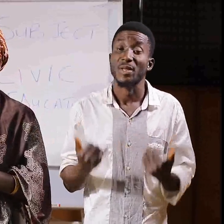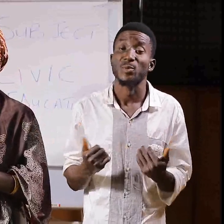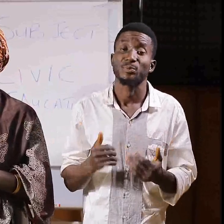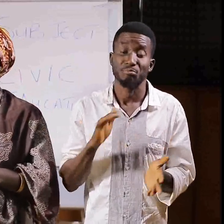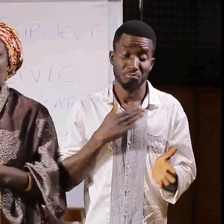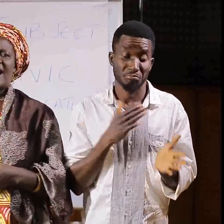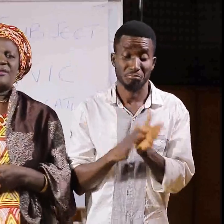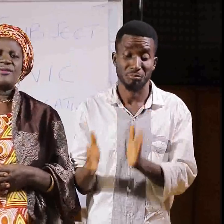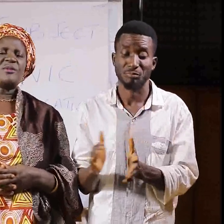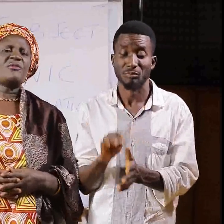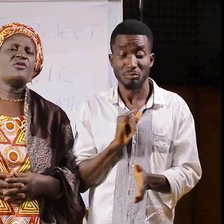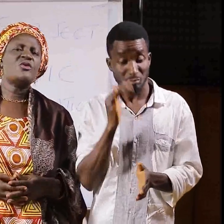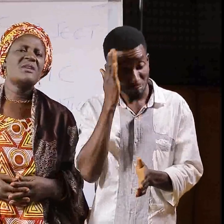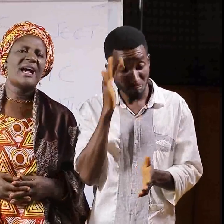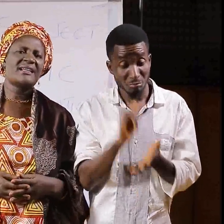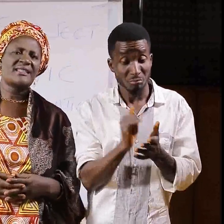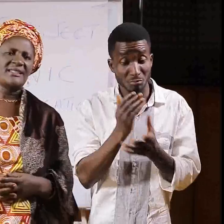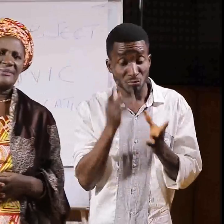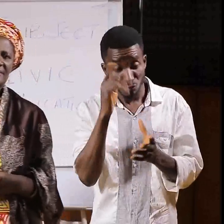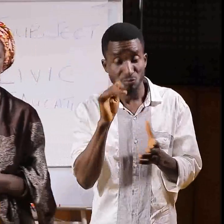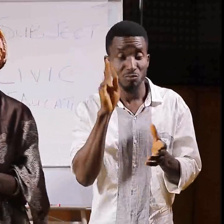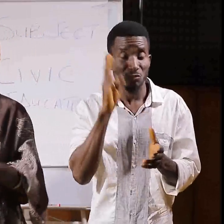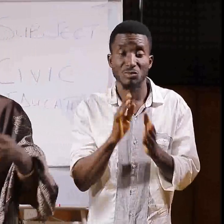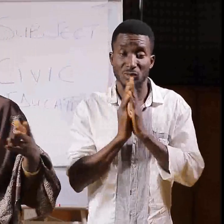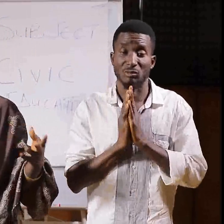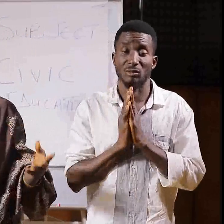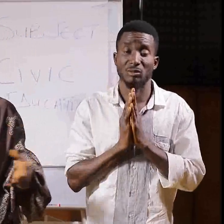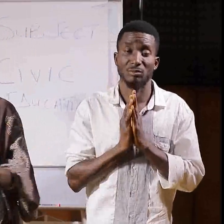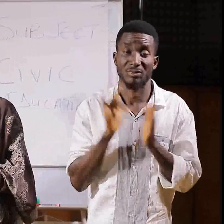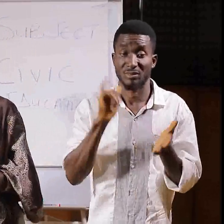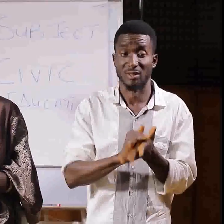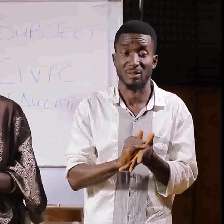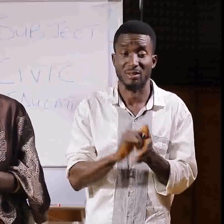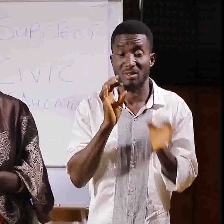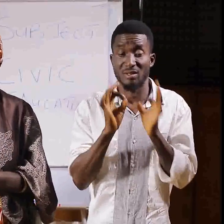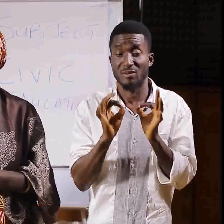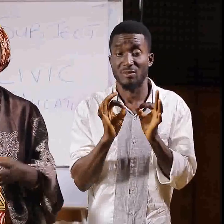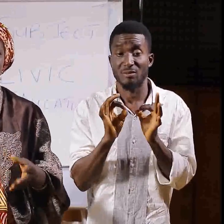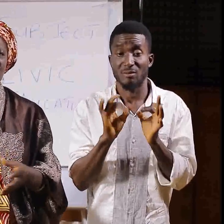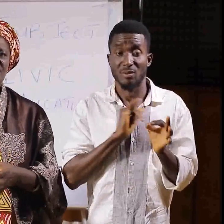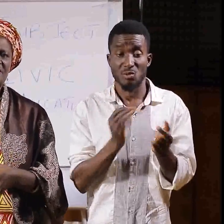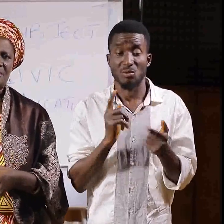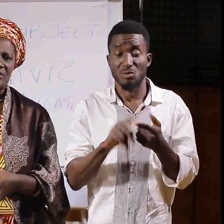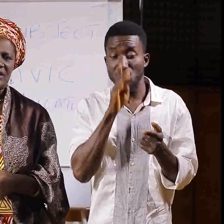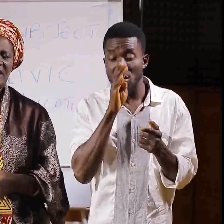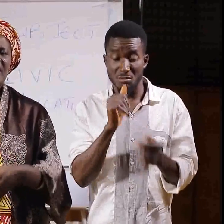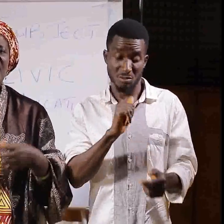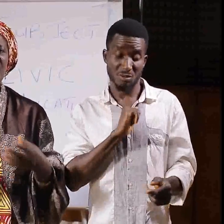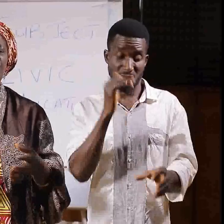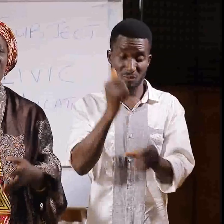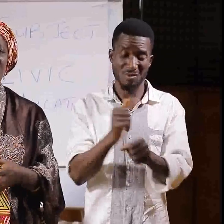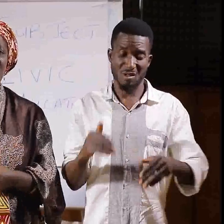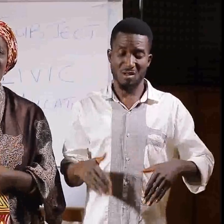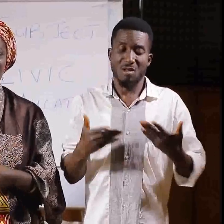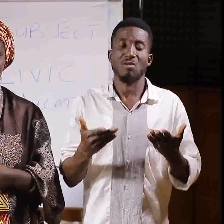Now, my learners, I know some of you will be asking that if I want to be self-employed,